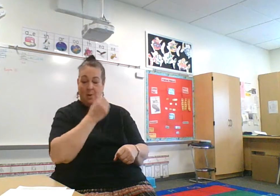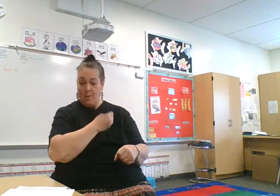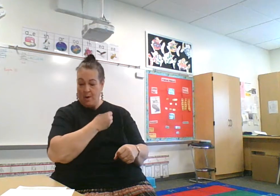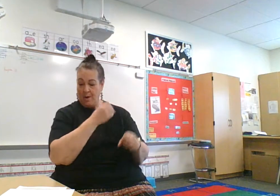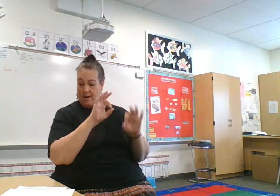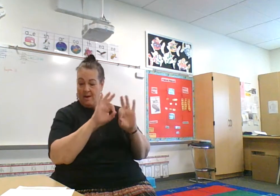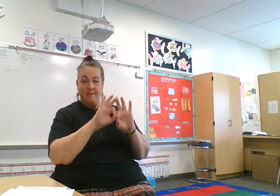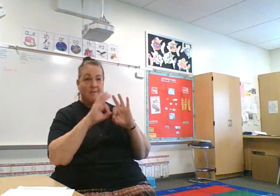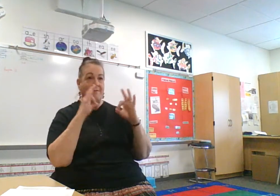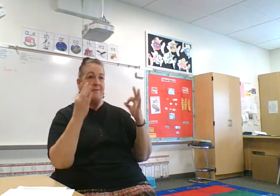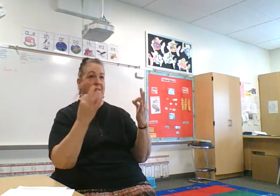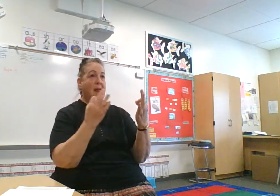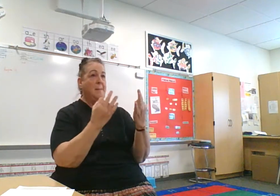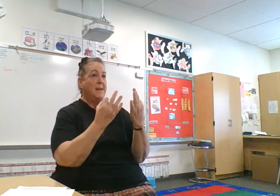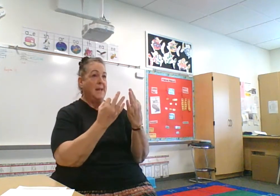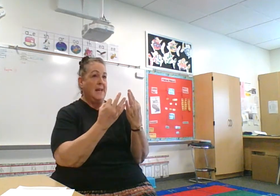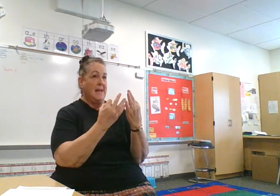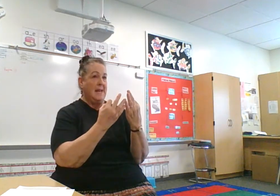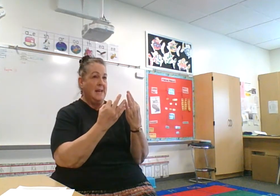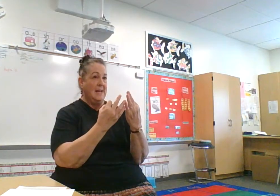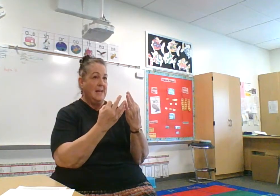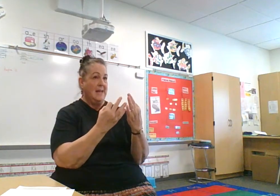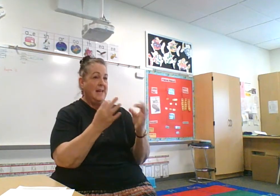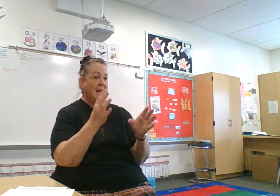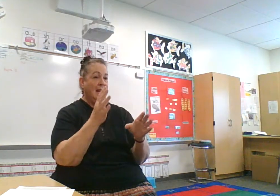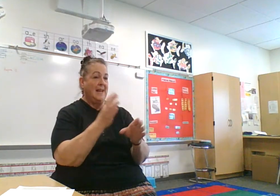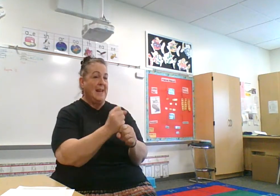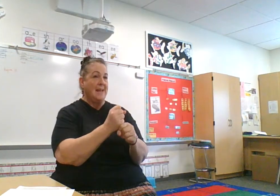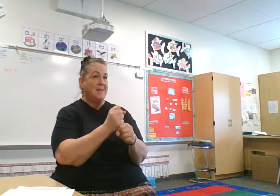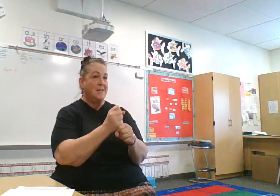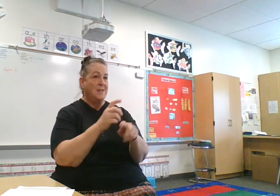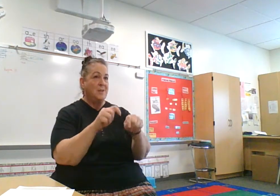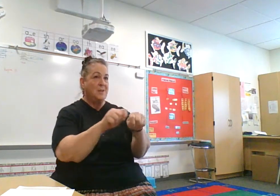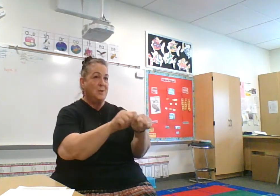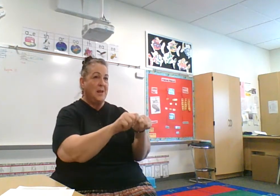our family get together.